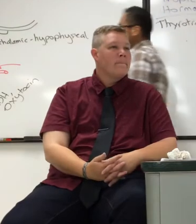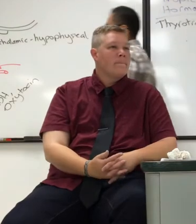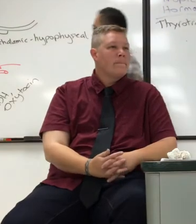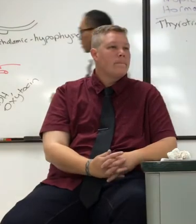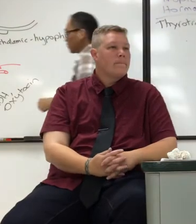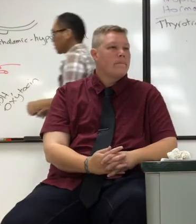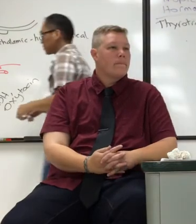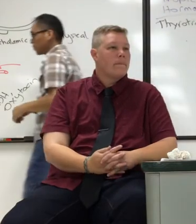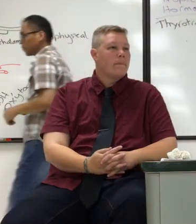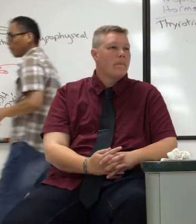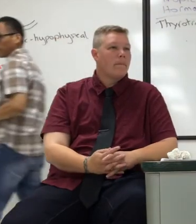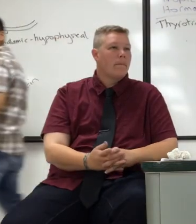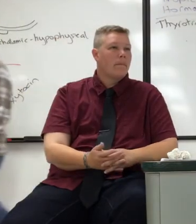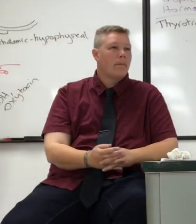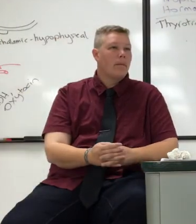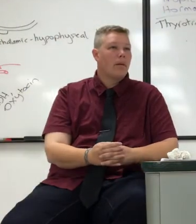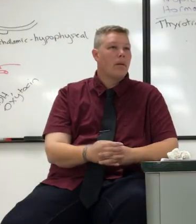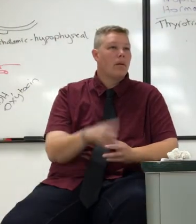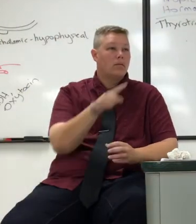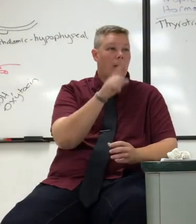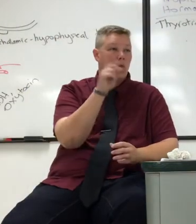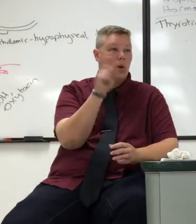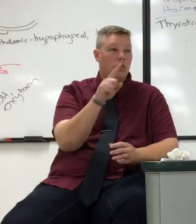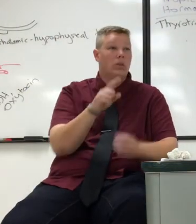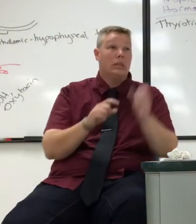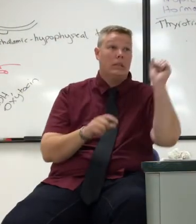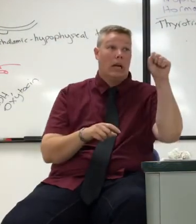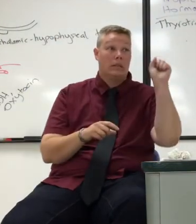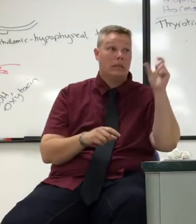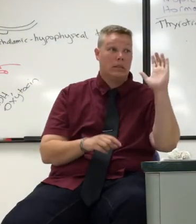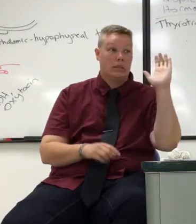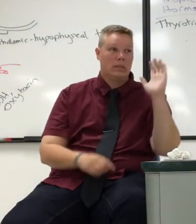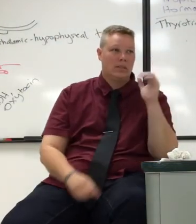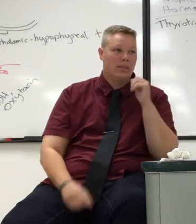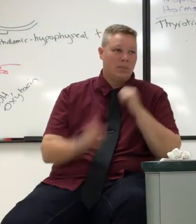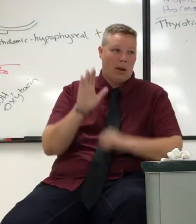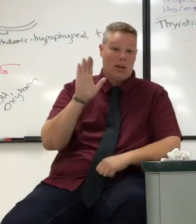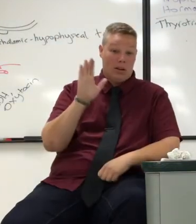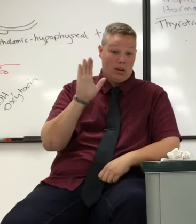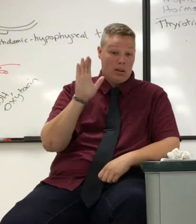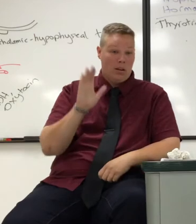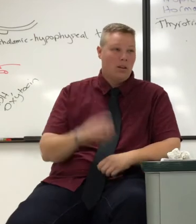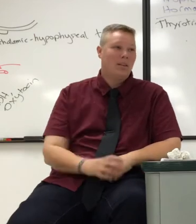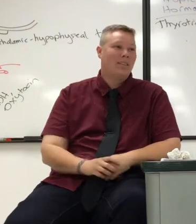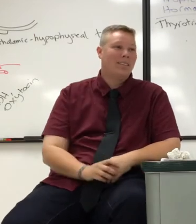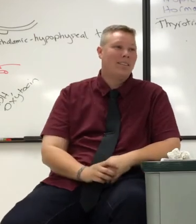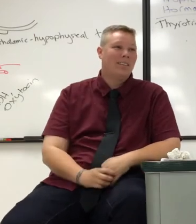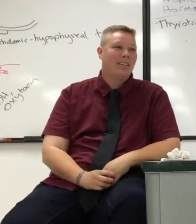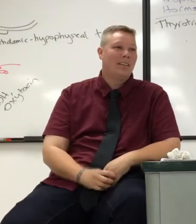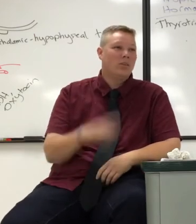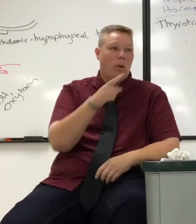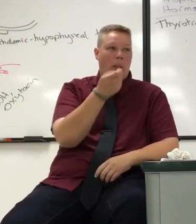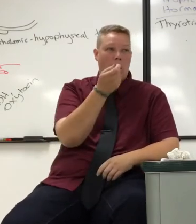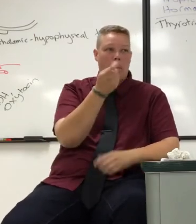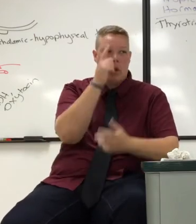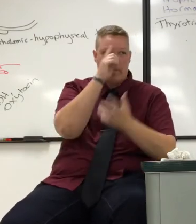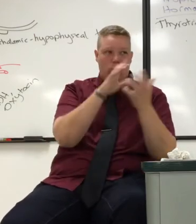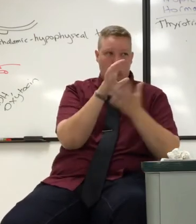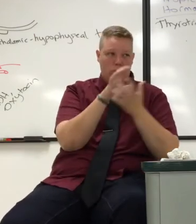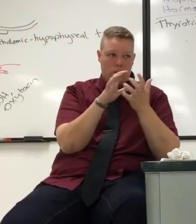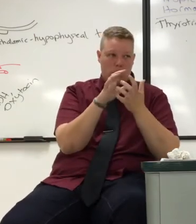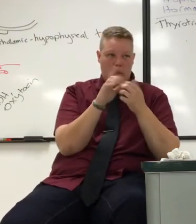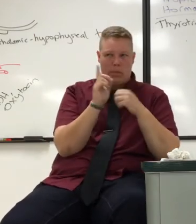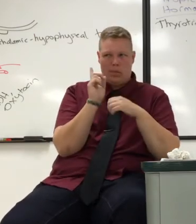So any questions that I've done so far? Yes. Okay, go ahead. So I'm kind of confused as in like